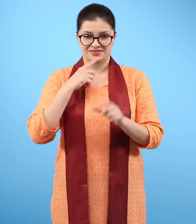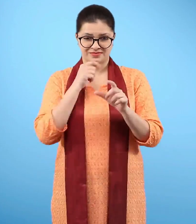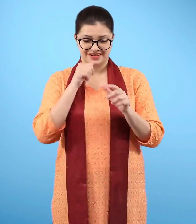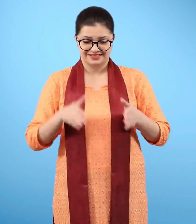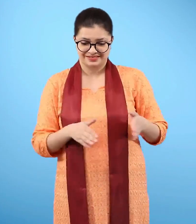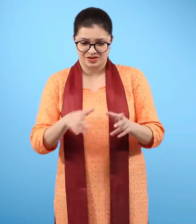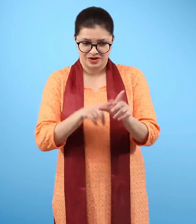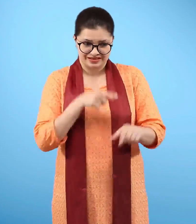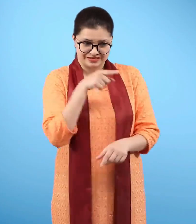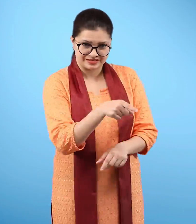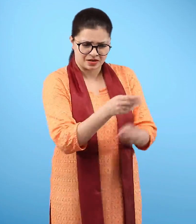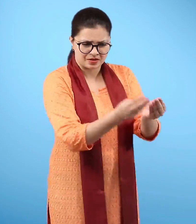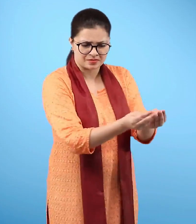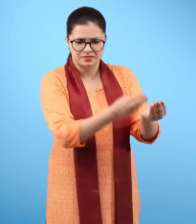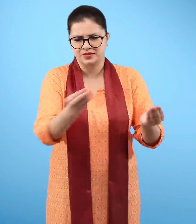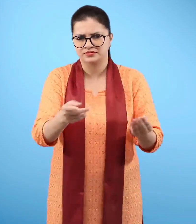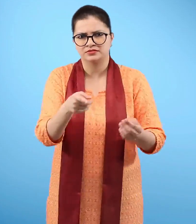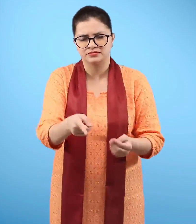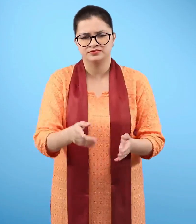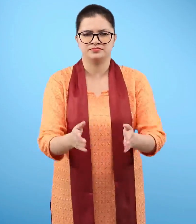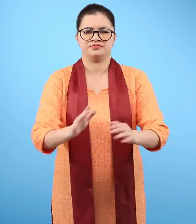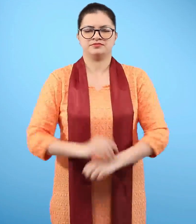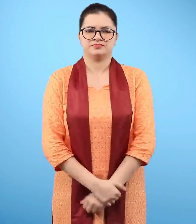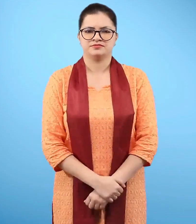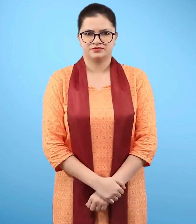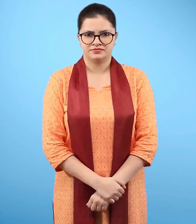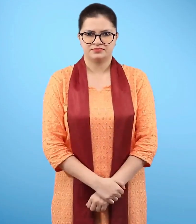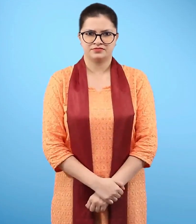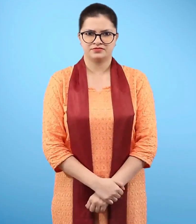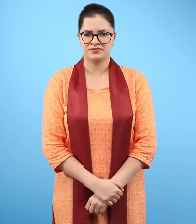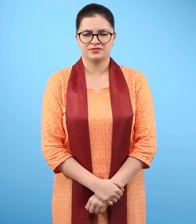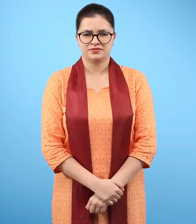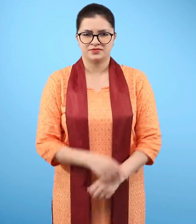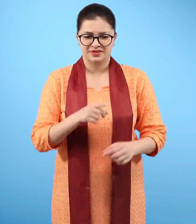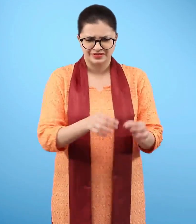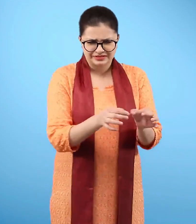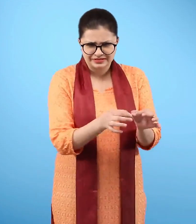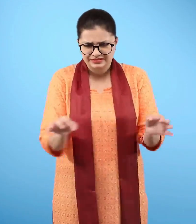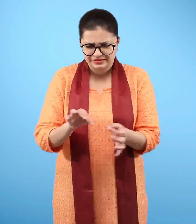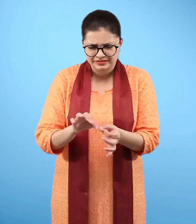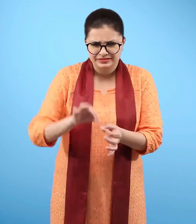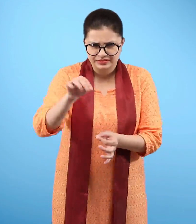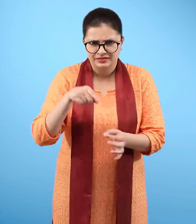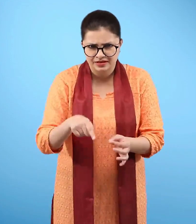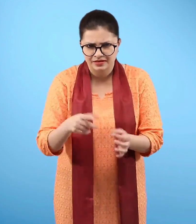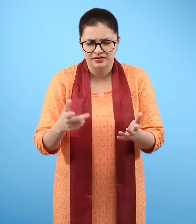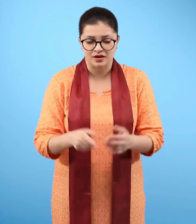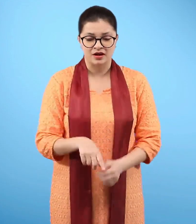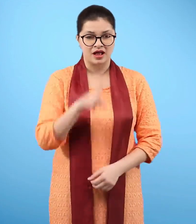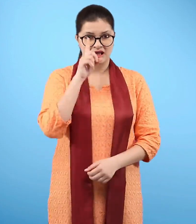Yamuna River is also marked clearly behind Red Fort. Note that scale here is